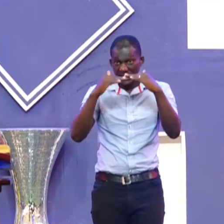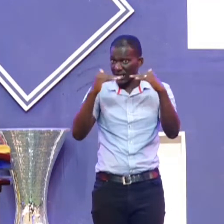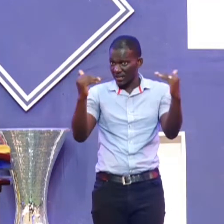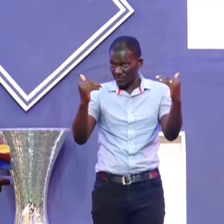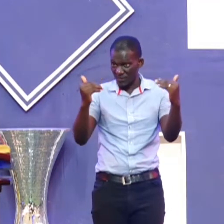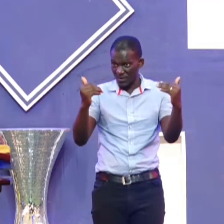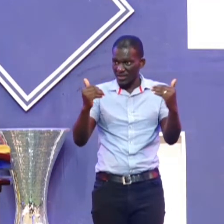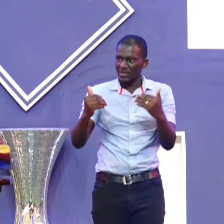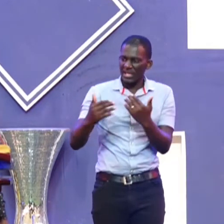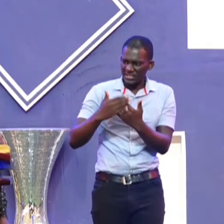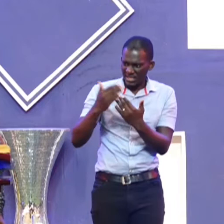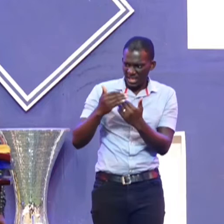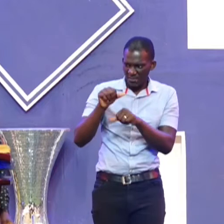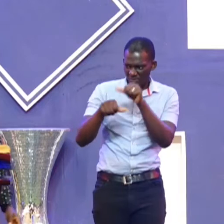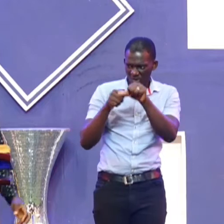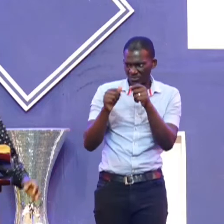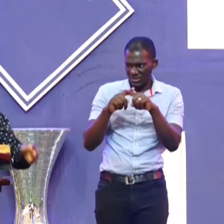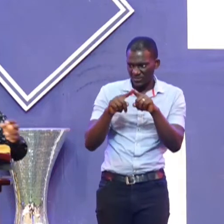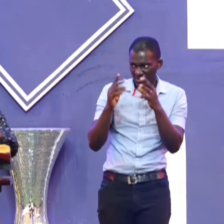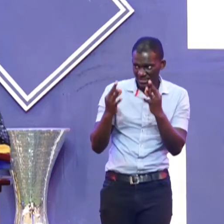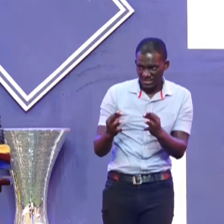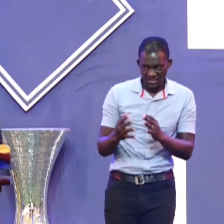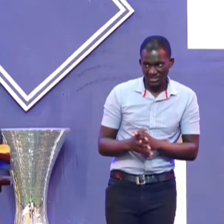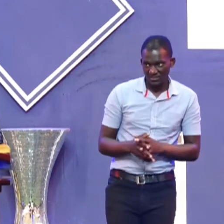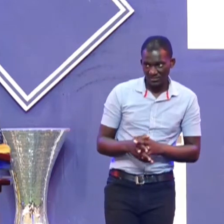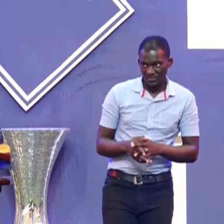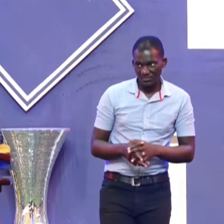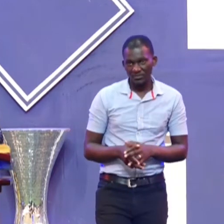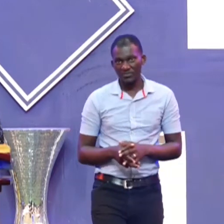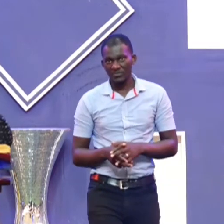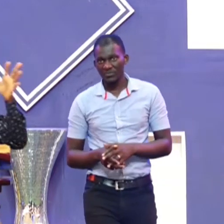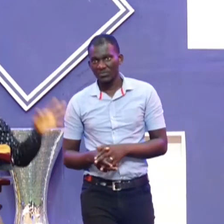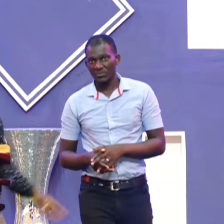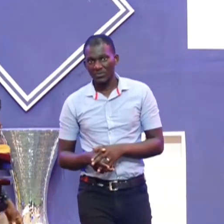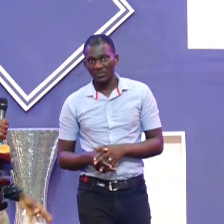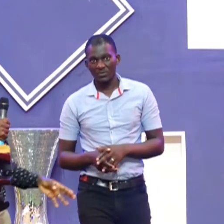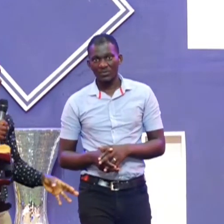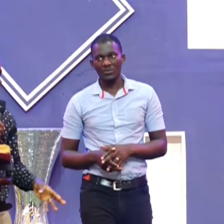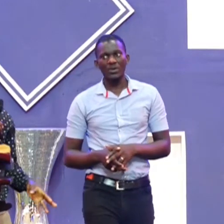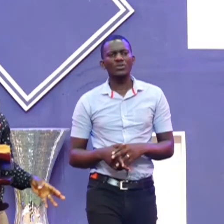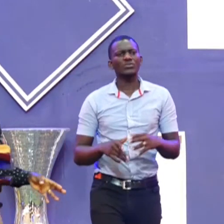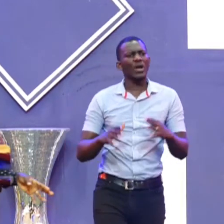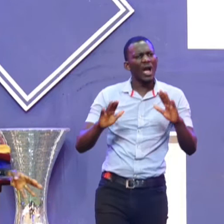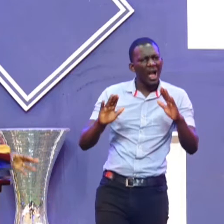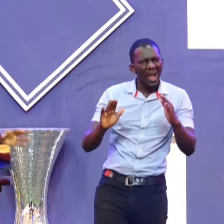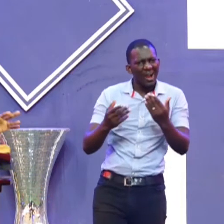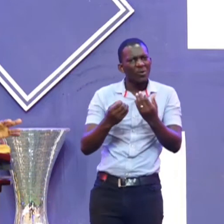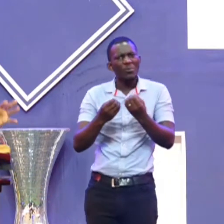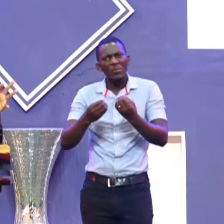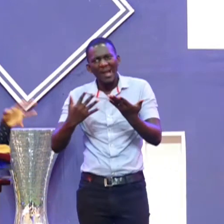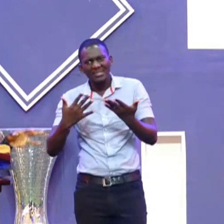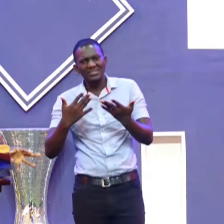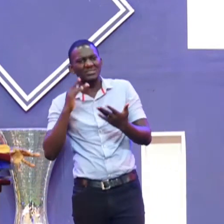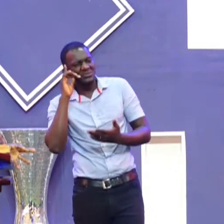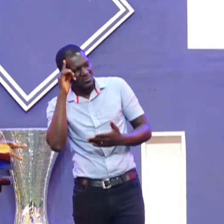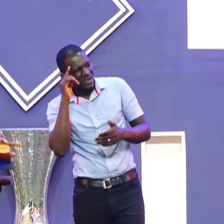level erifaayo ku bino wammanga that we shall be mindful of these things ofaayo kyenkana ki how much do you care